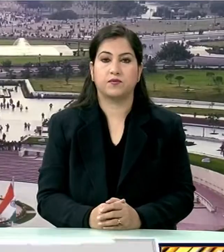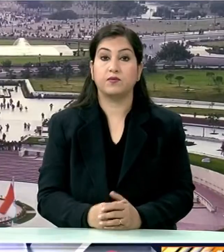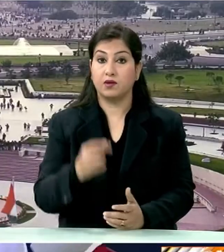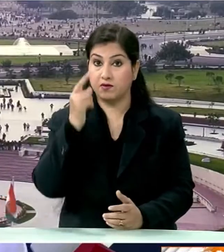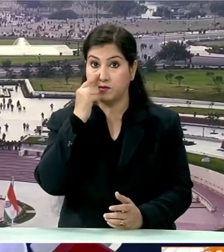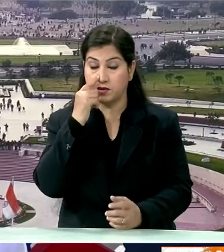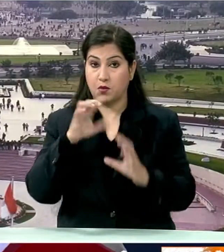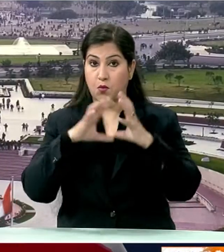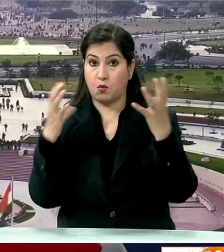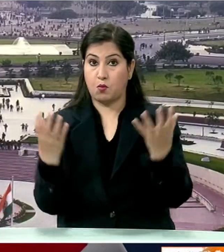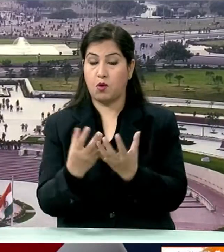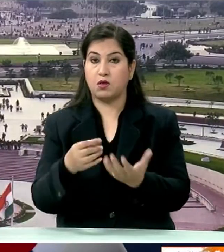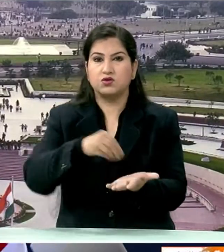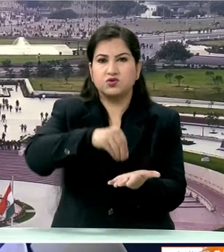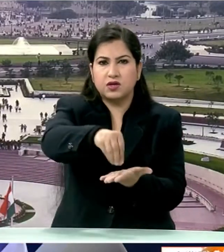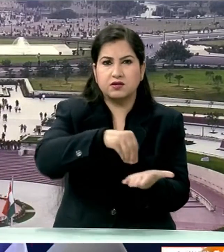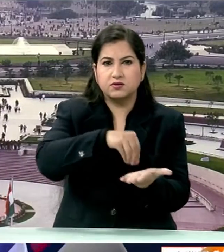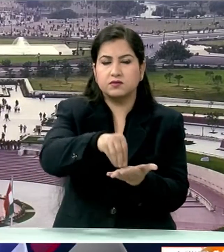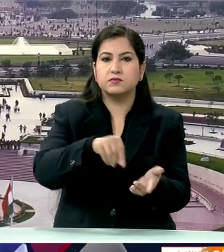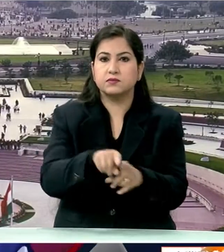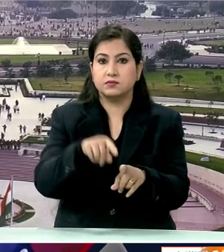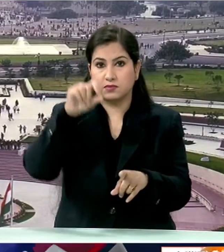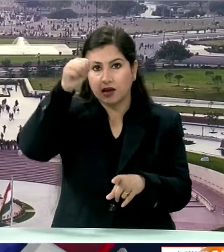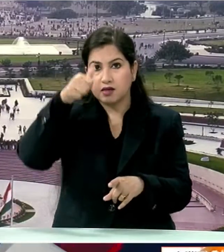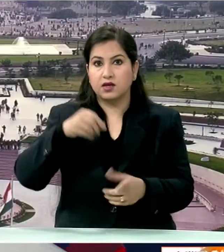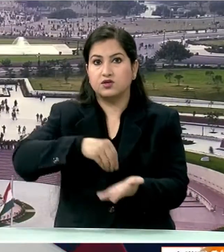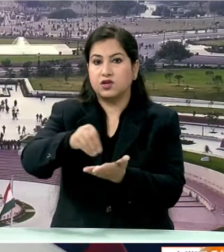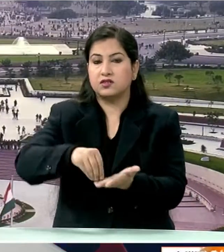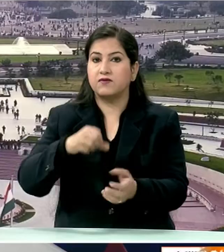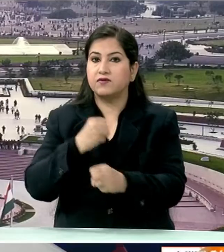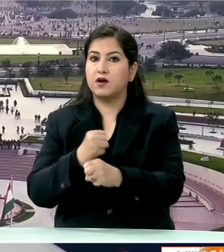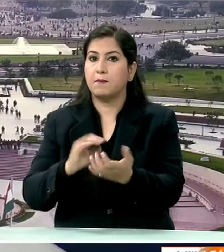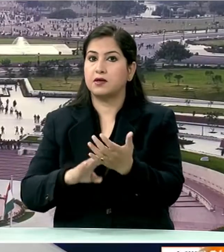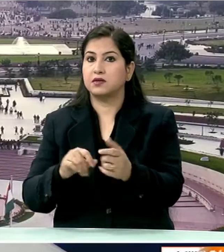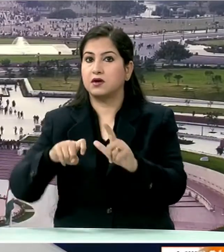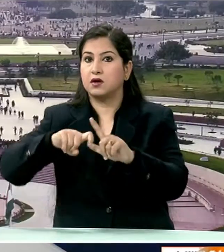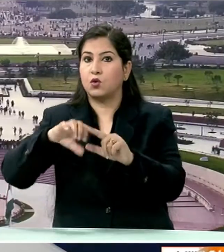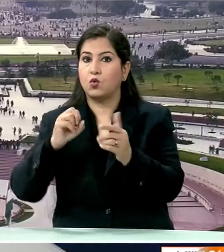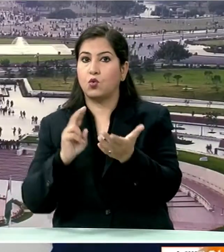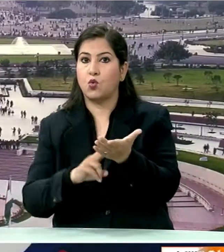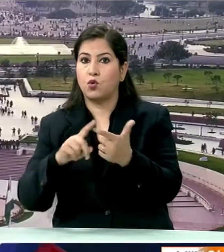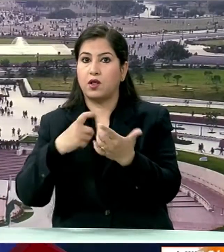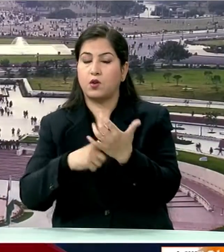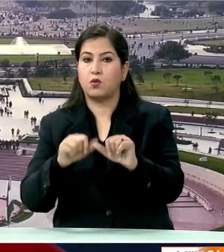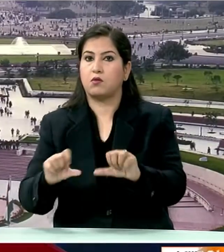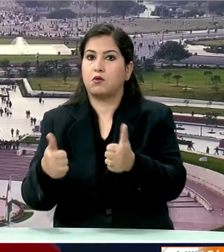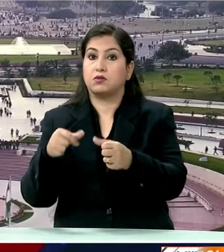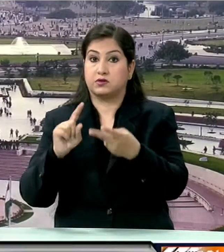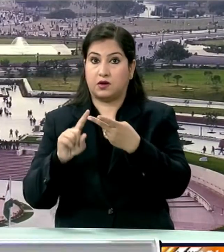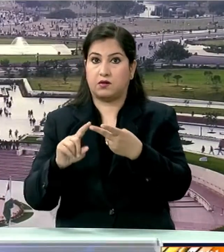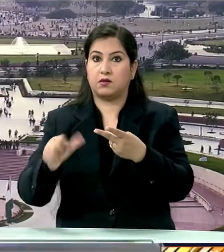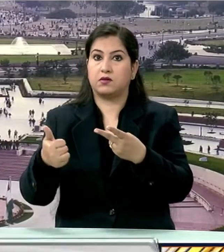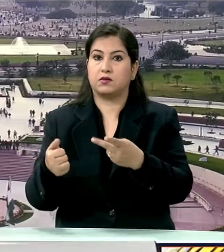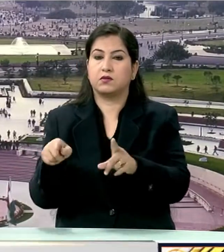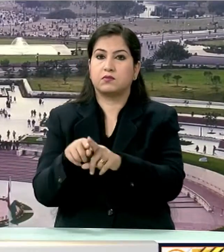Women's World Rapid Chess Champion and Indian chess grandmaster Koneru Hampi jumped up to the second spot,